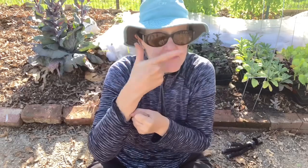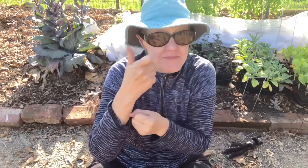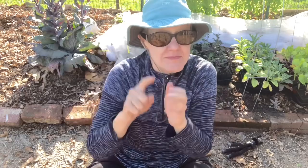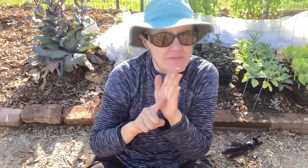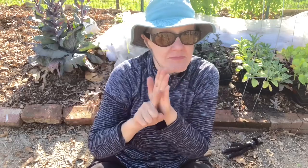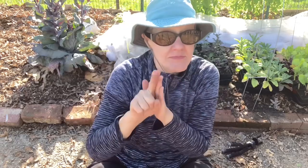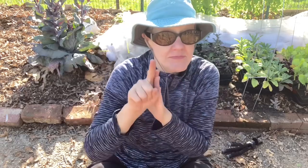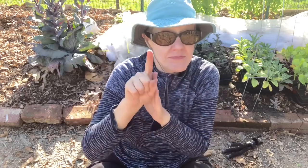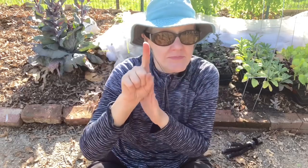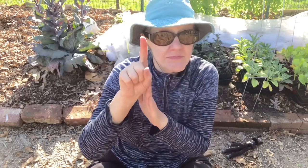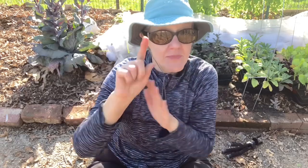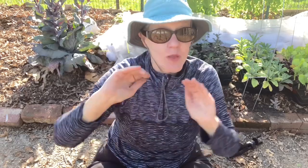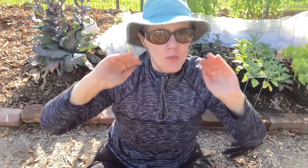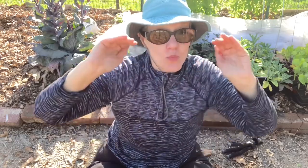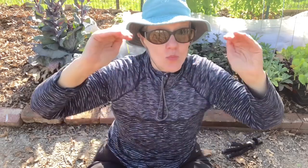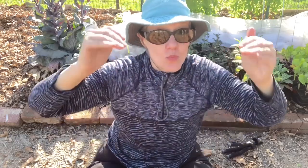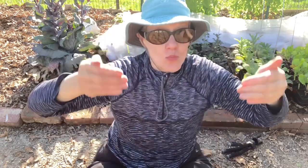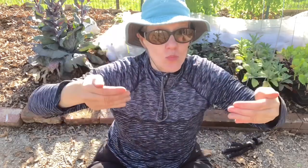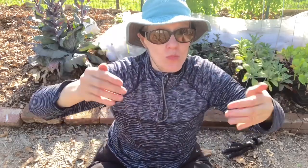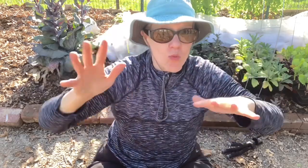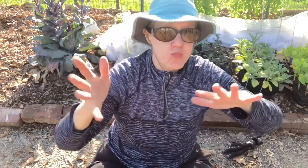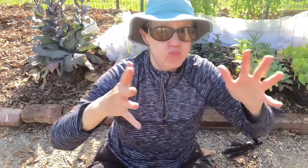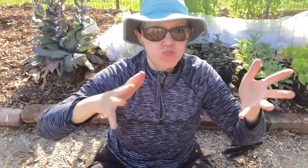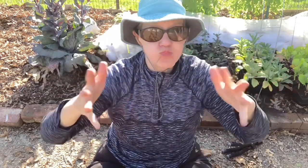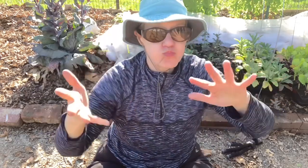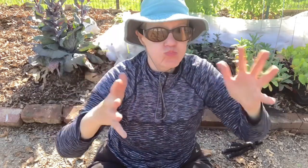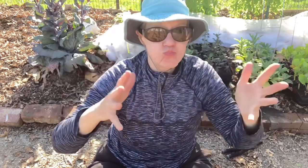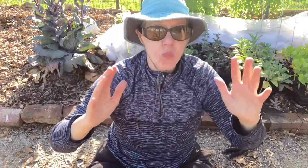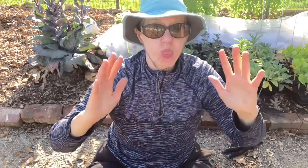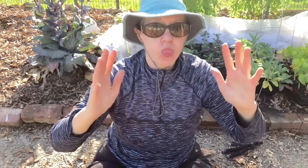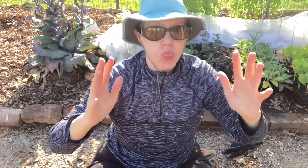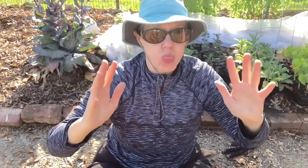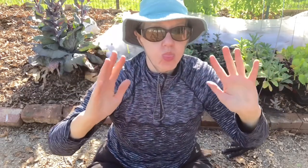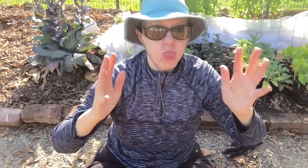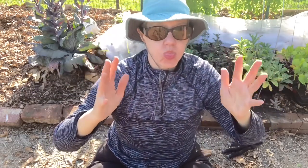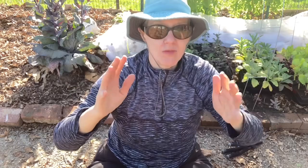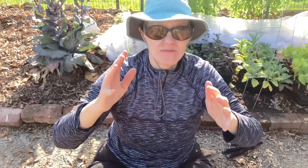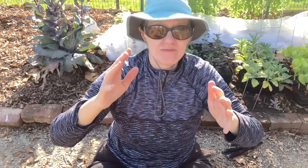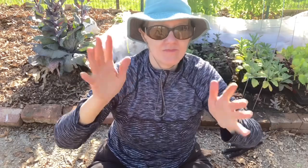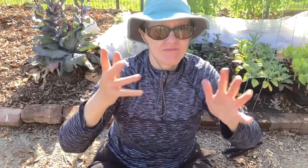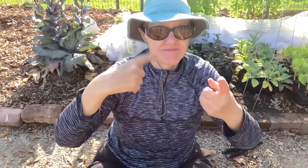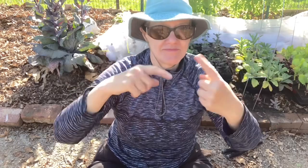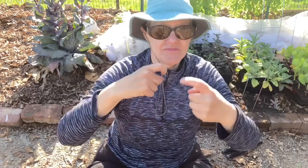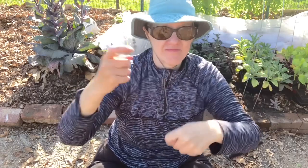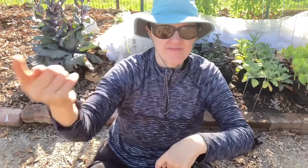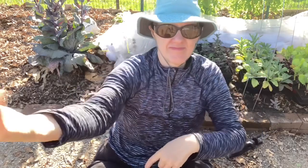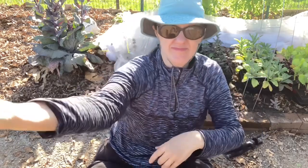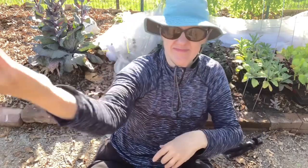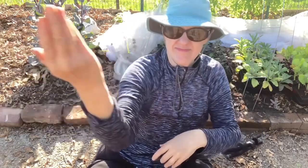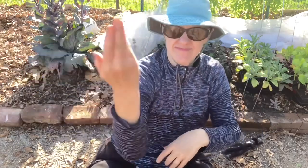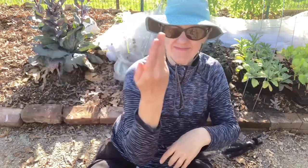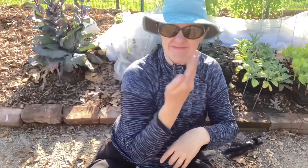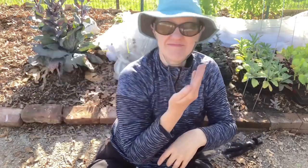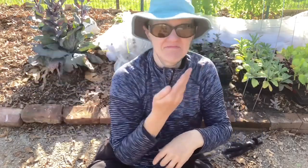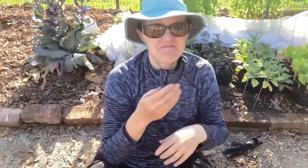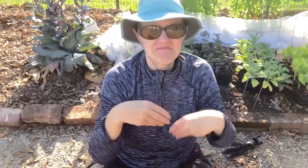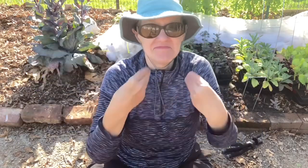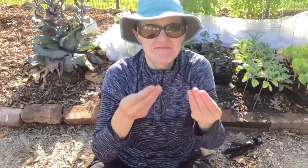support because they're so tall, and when they're covered, the wind can really blow it around, especially because it comes from